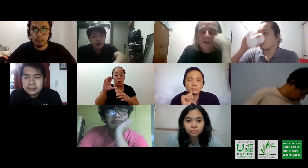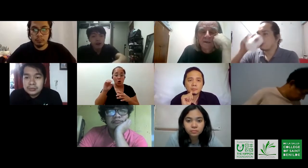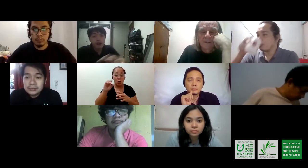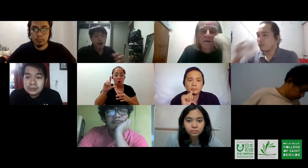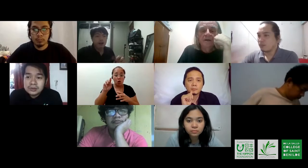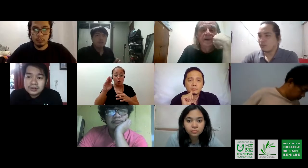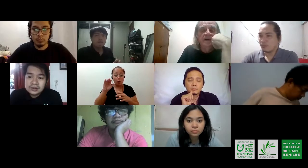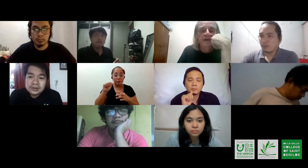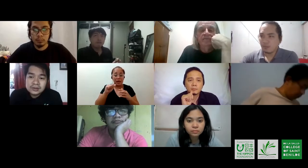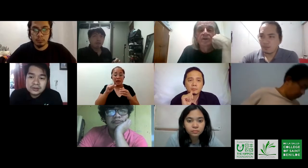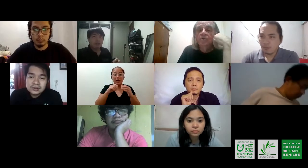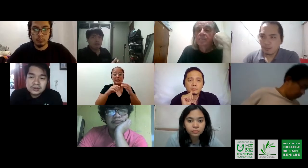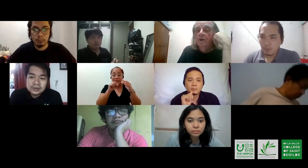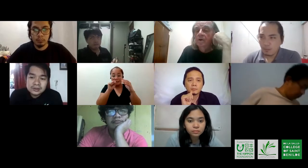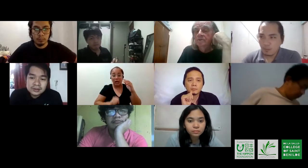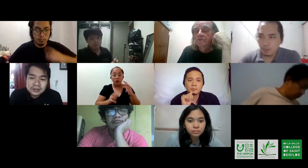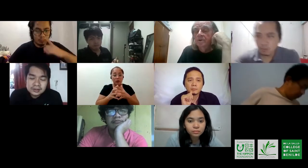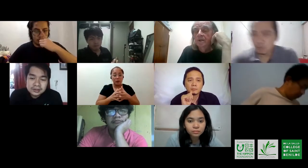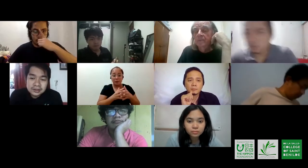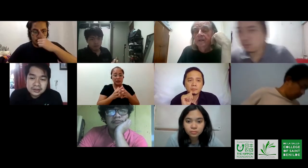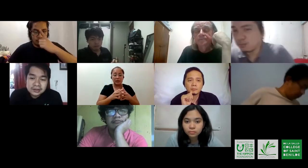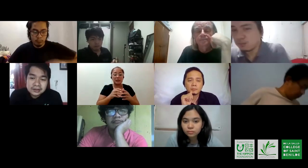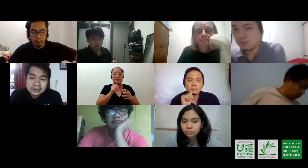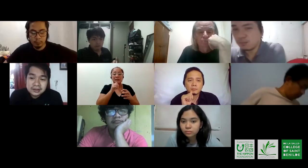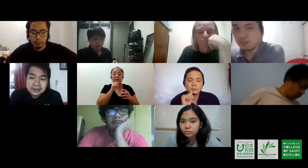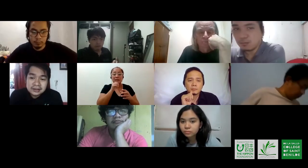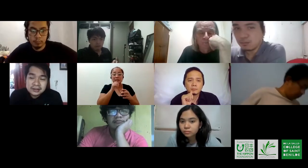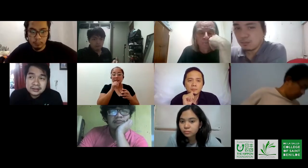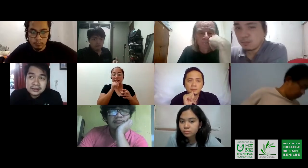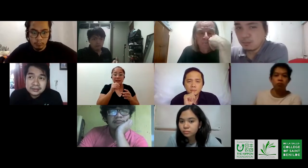It's not near Colombia, even though it belongs to Colombia.